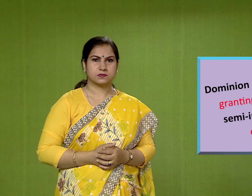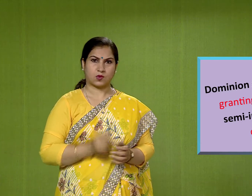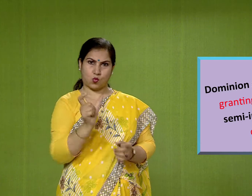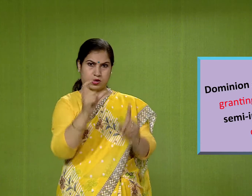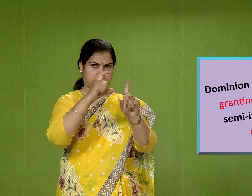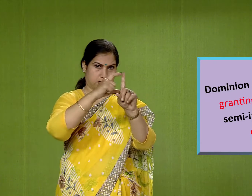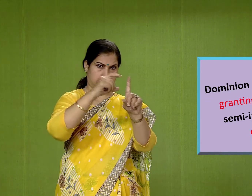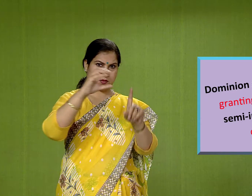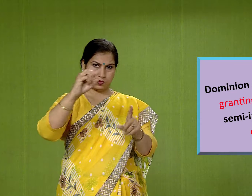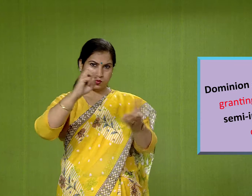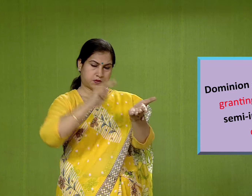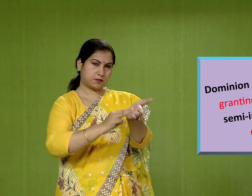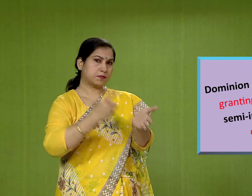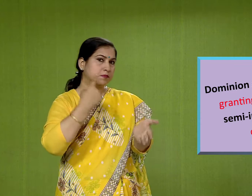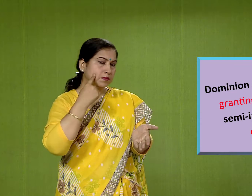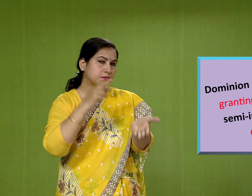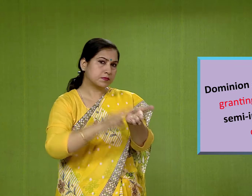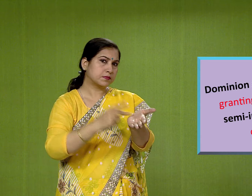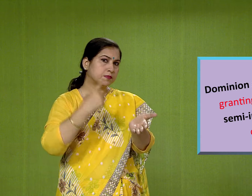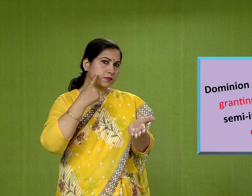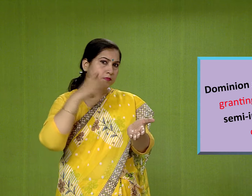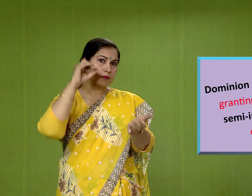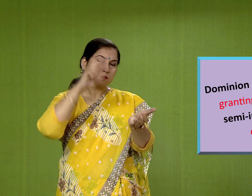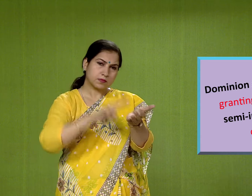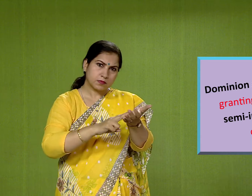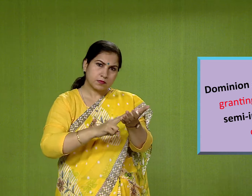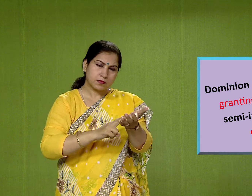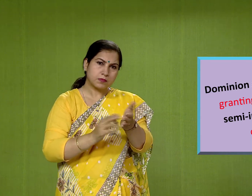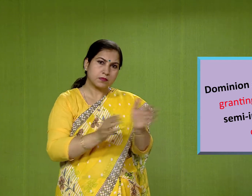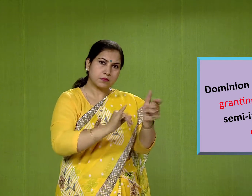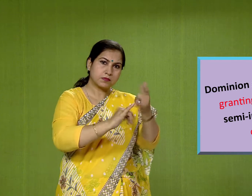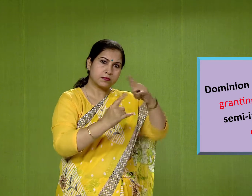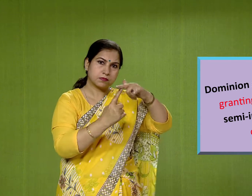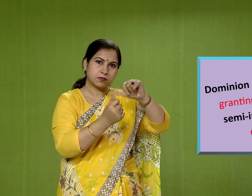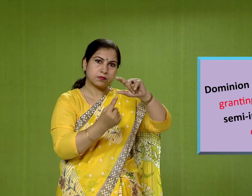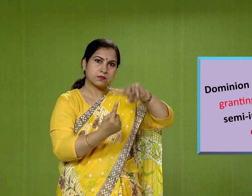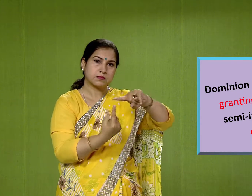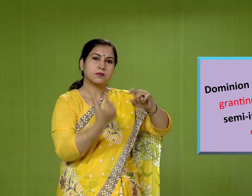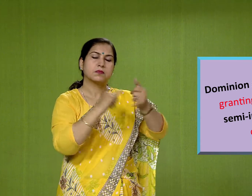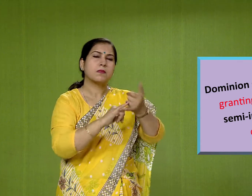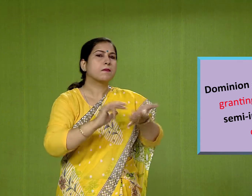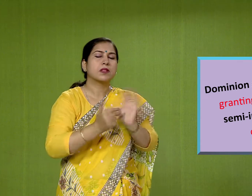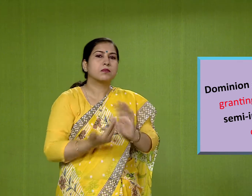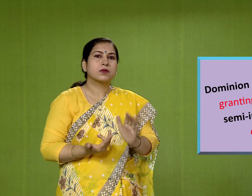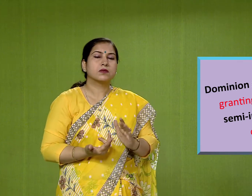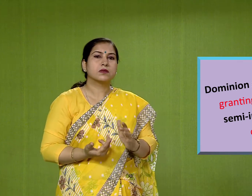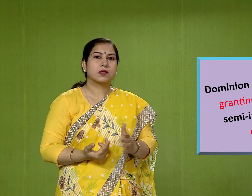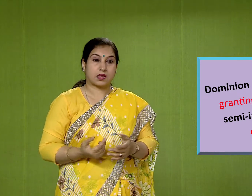Dominion status means granting status of a semi